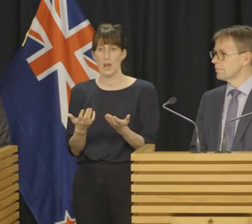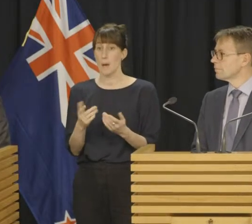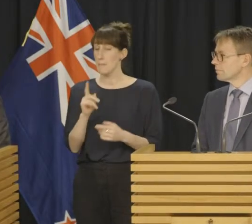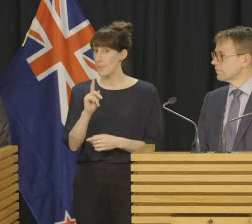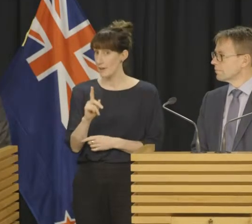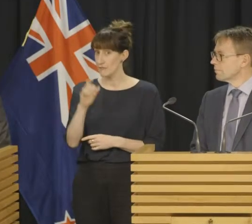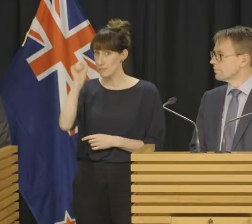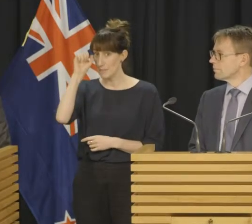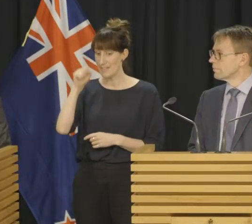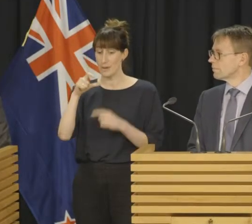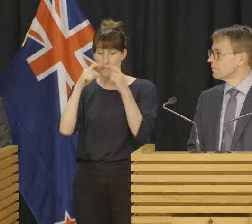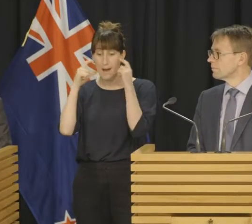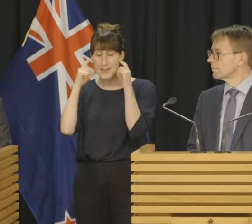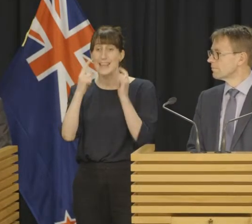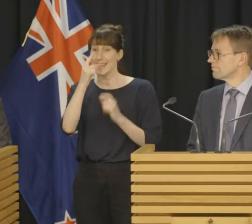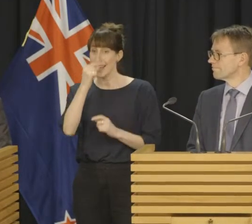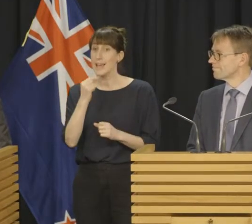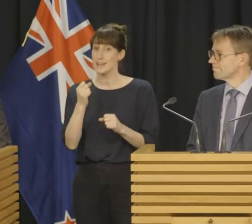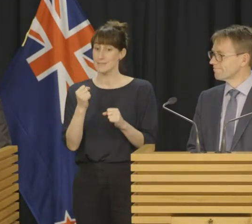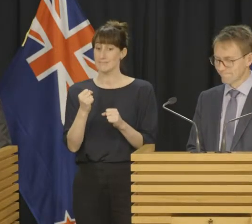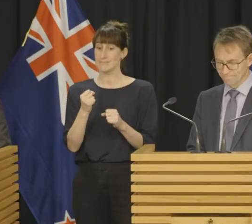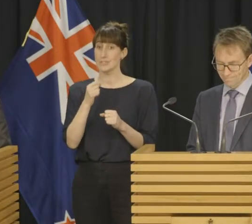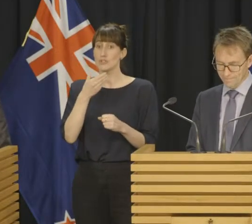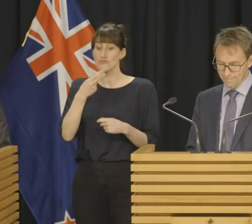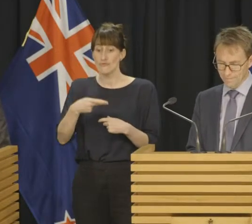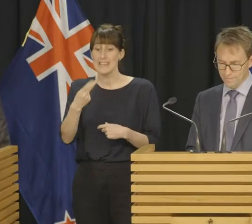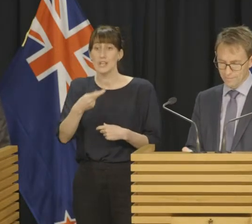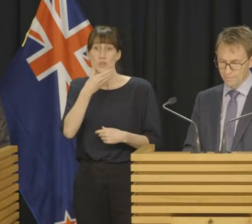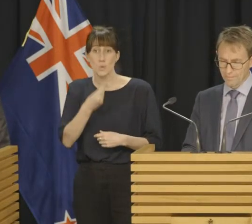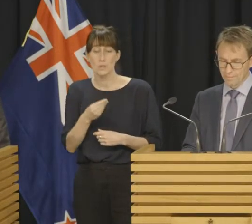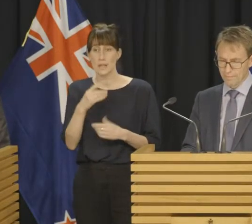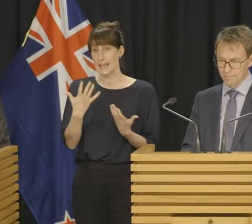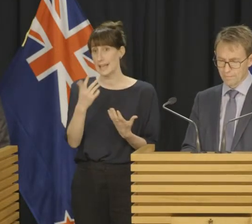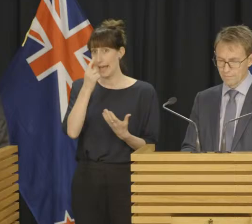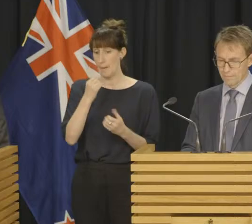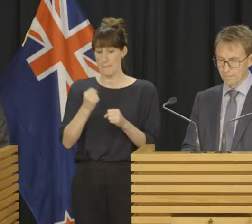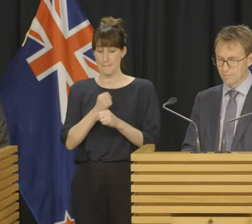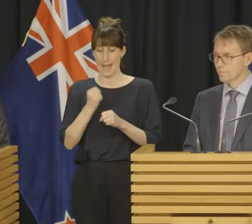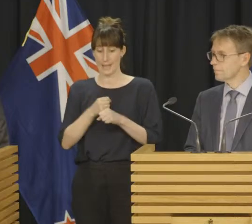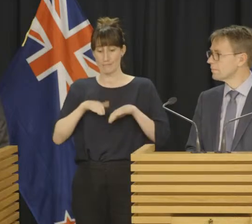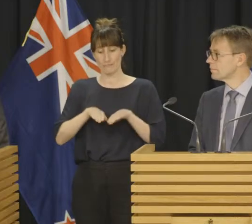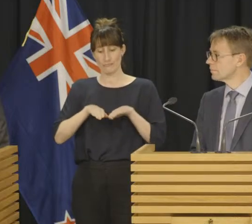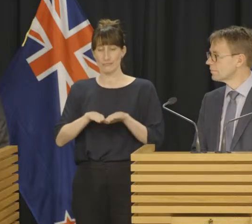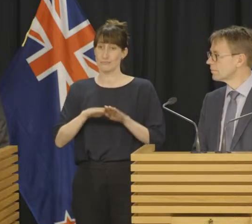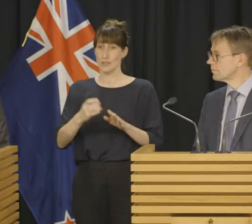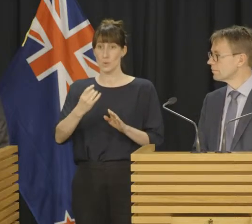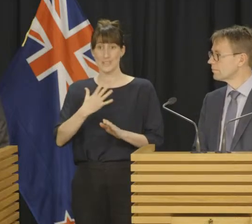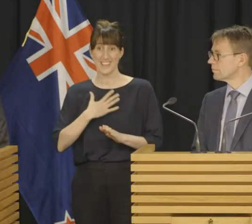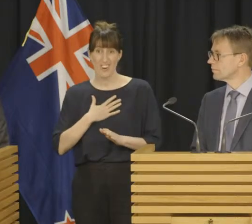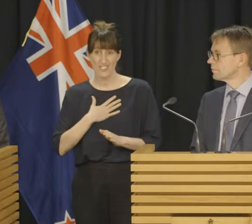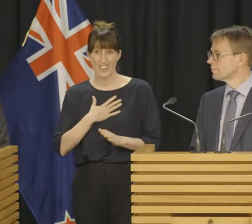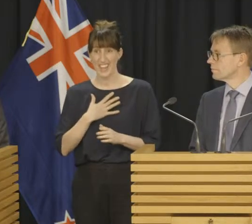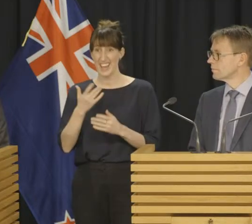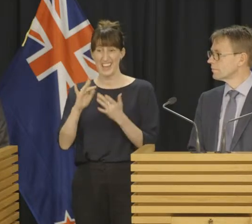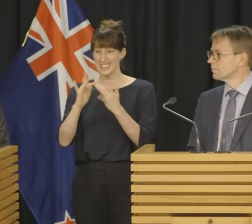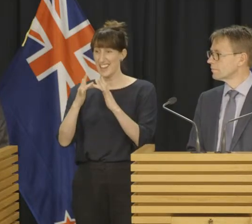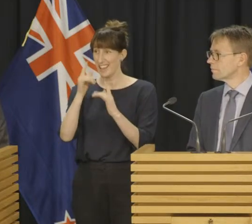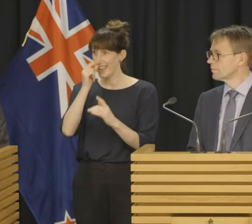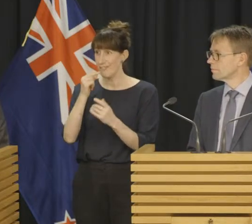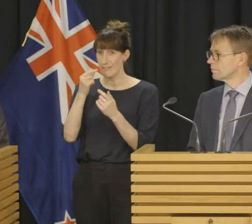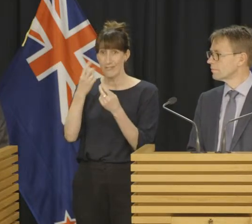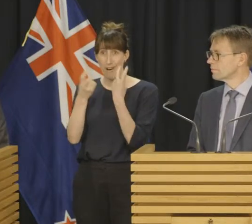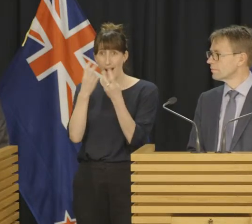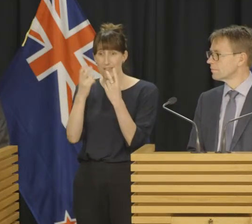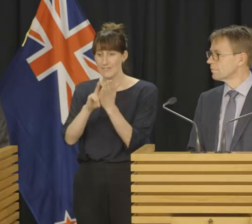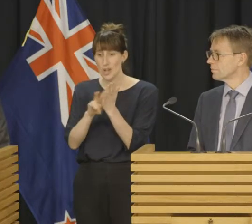own masks. There are some good lessons on how to do that available on the internet. Fabric masks are good because people can reuse them over and over again and wash them in